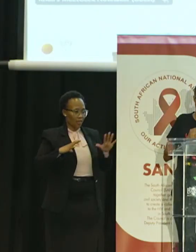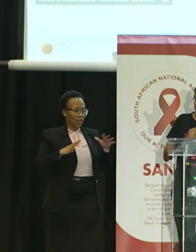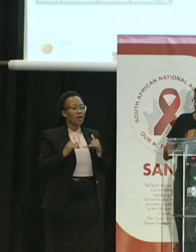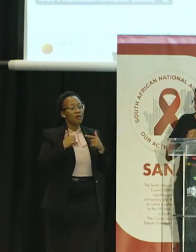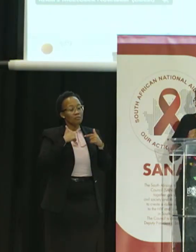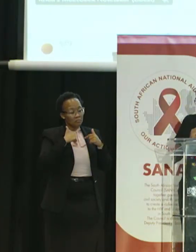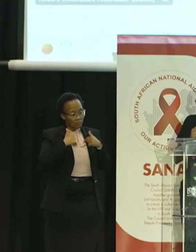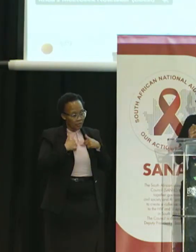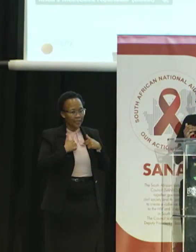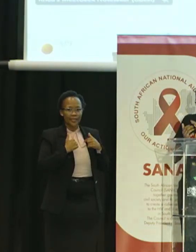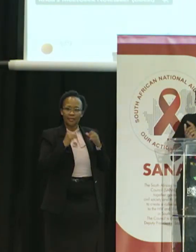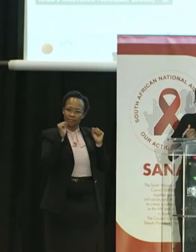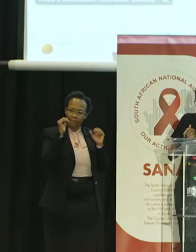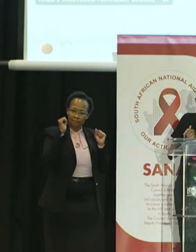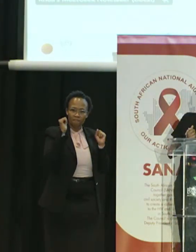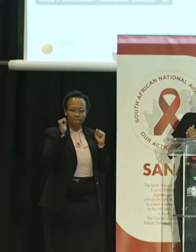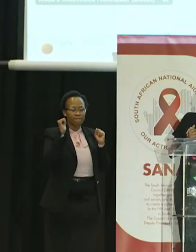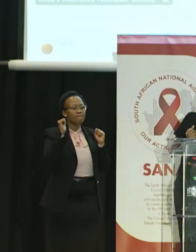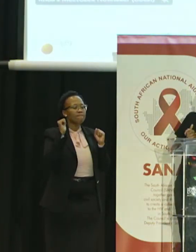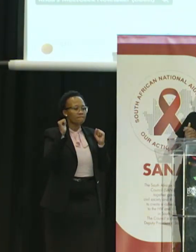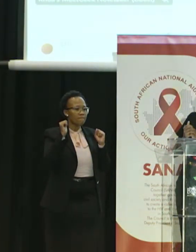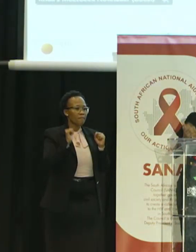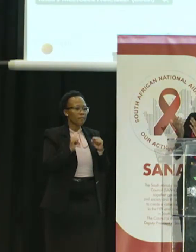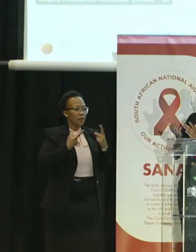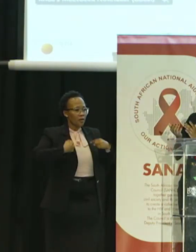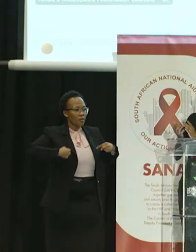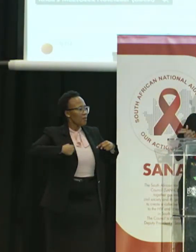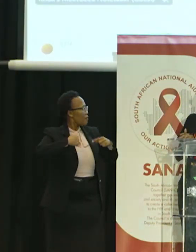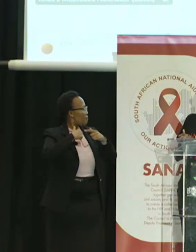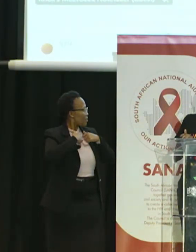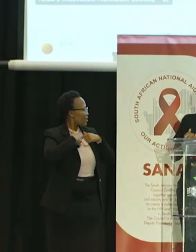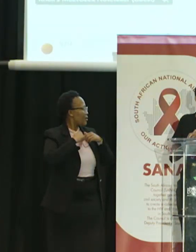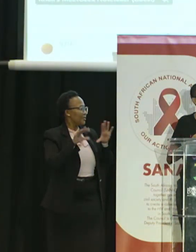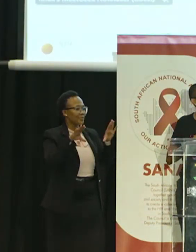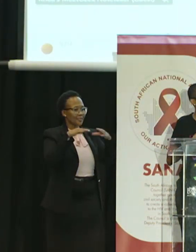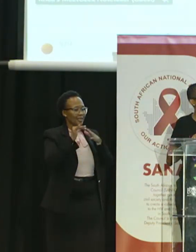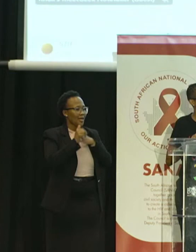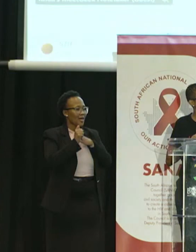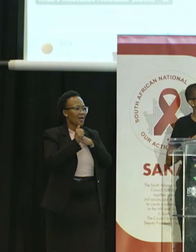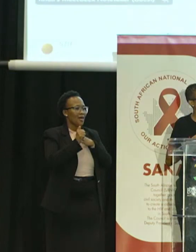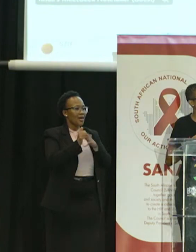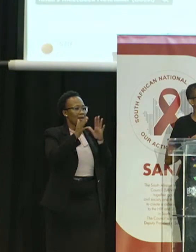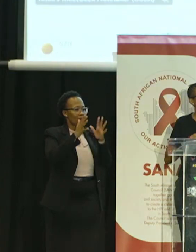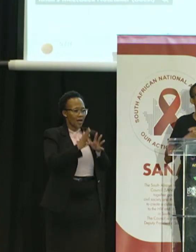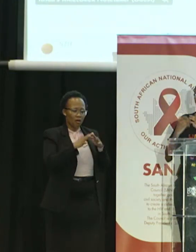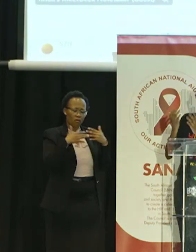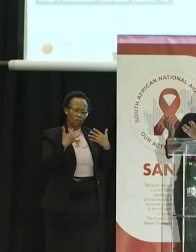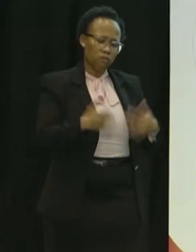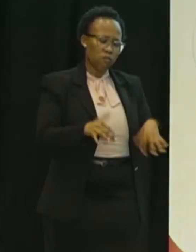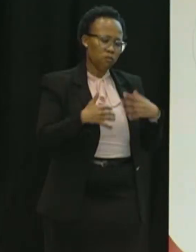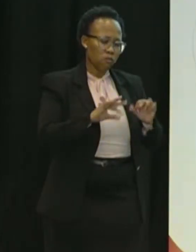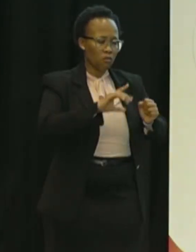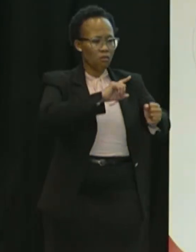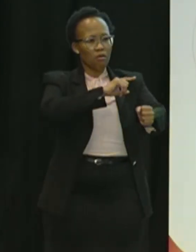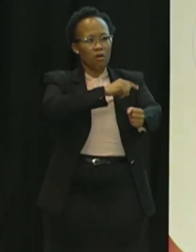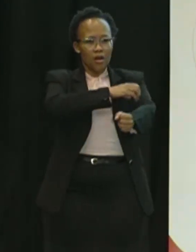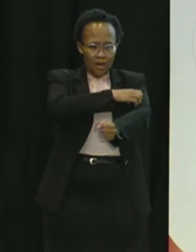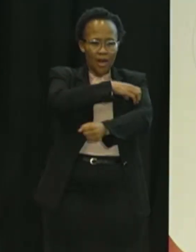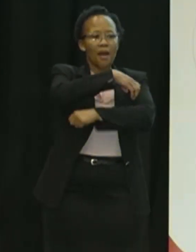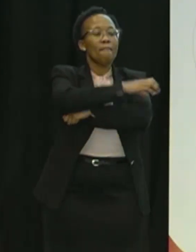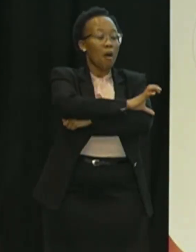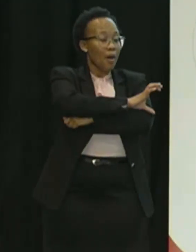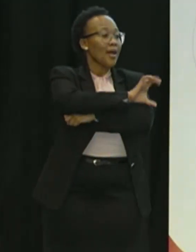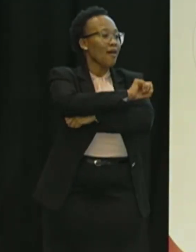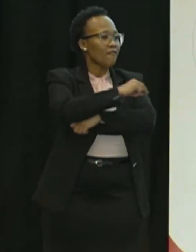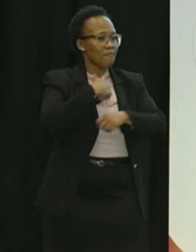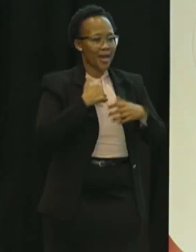that, nevertheless, as a sector leader at national, I think we're very empowered, and I'm quite excited to know that